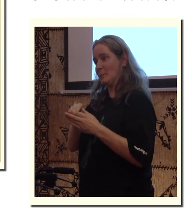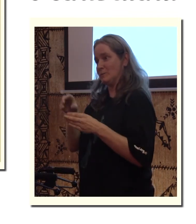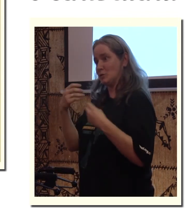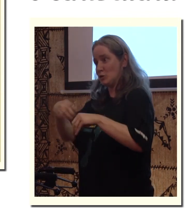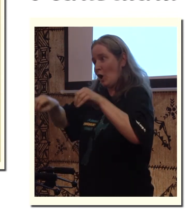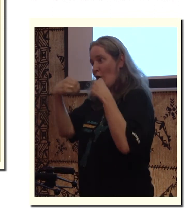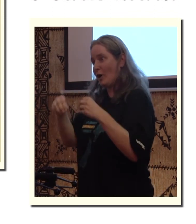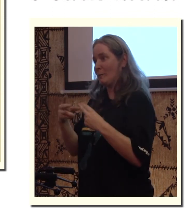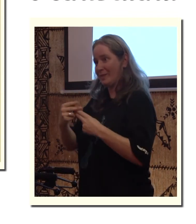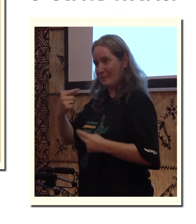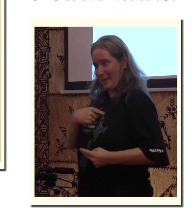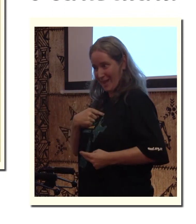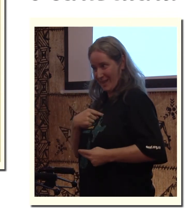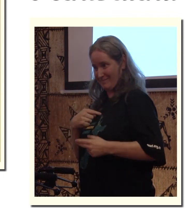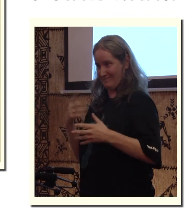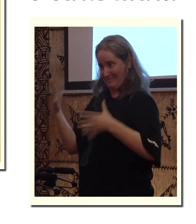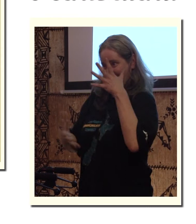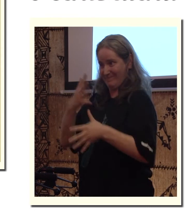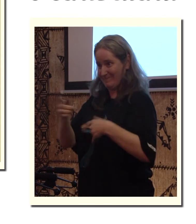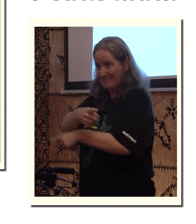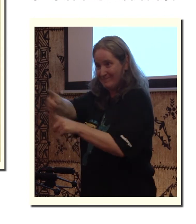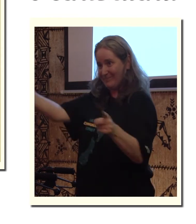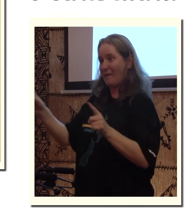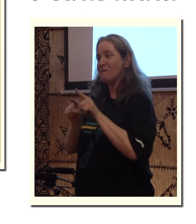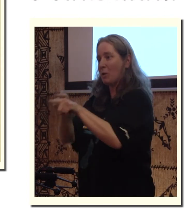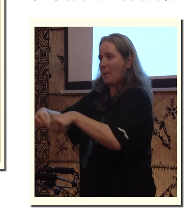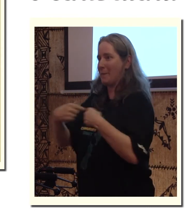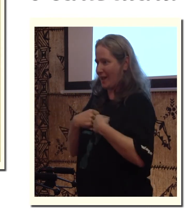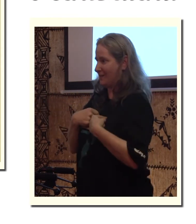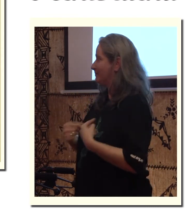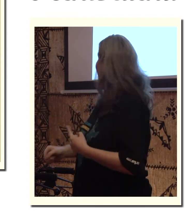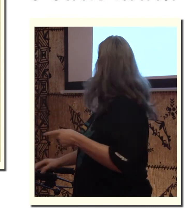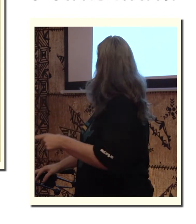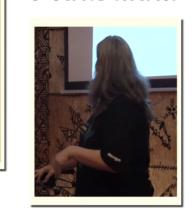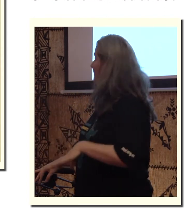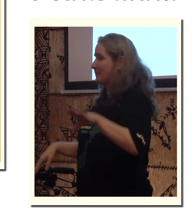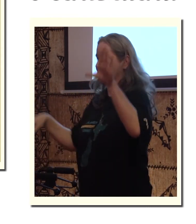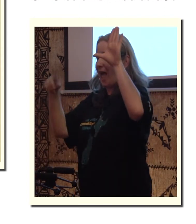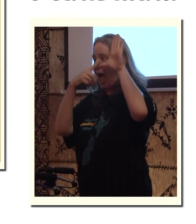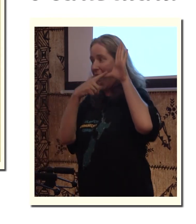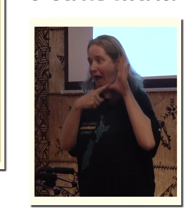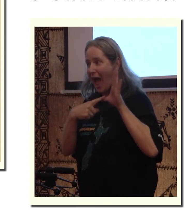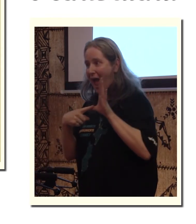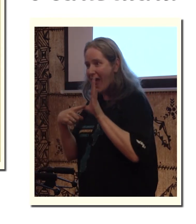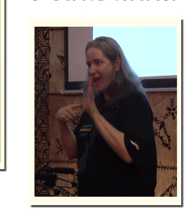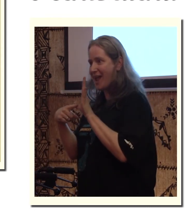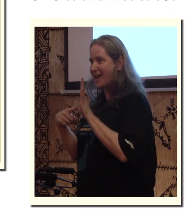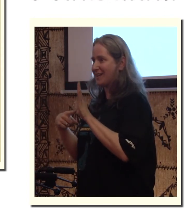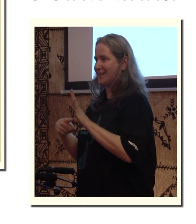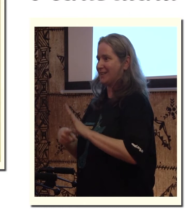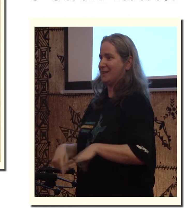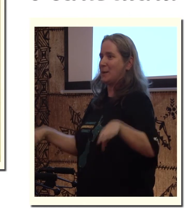Now, all of you, help me. Yeah, you know the signs and you know the song. So follow me.